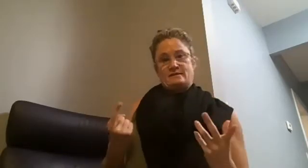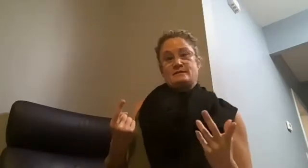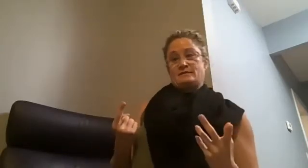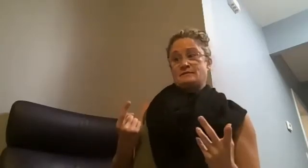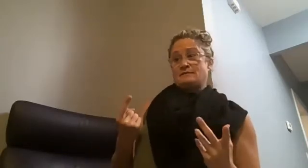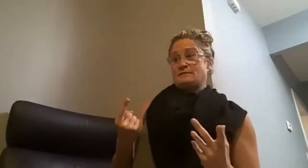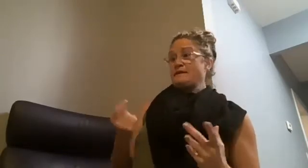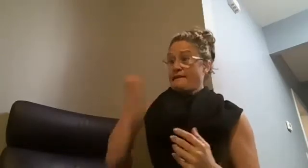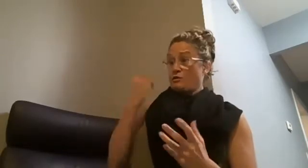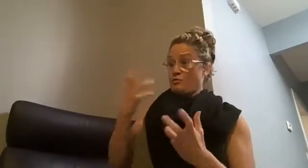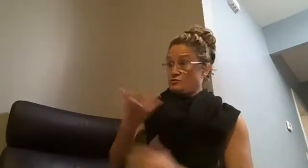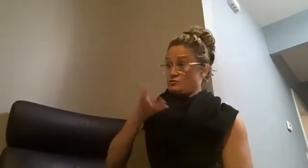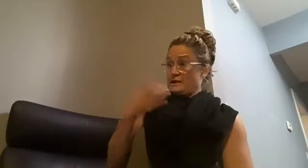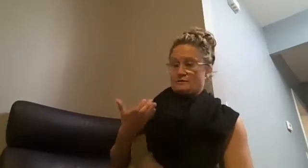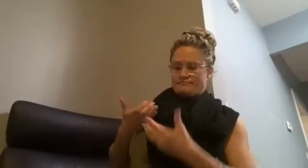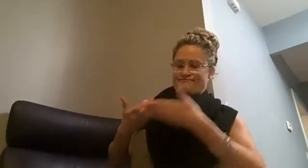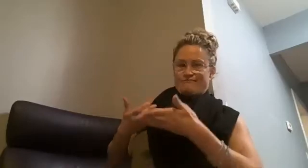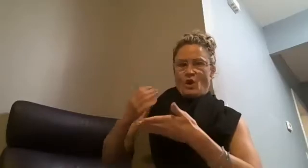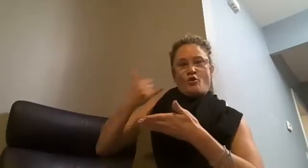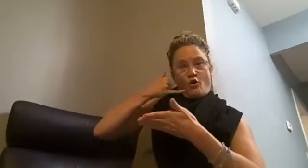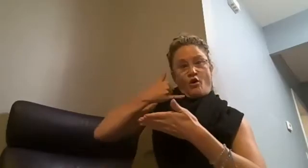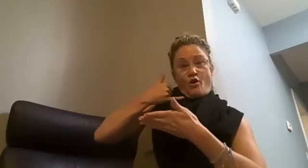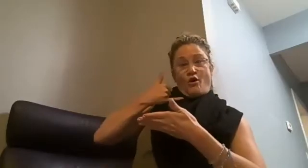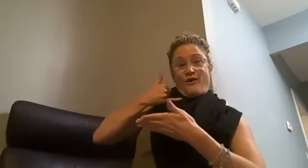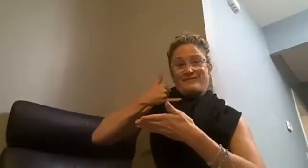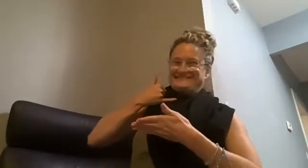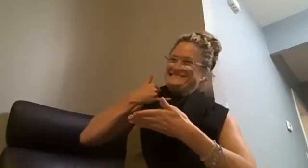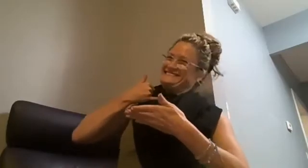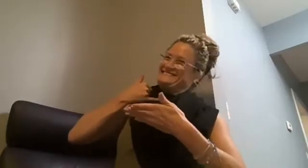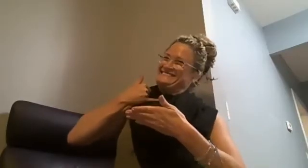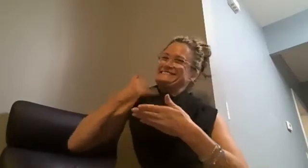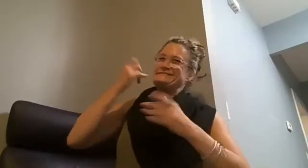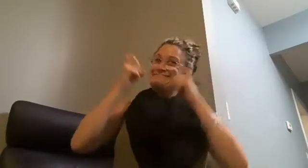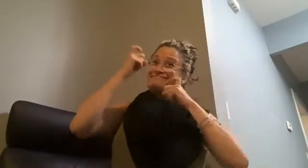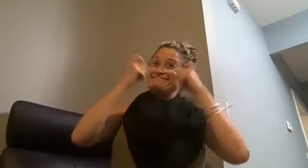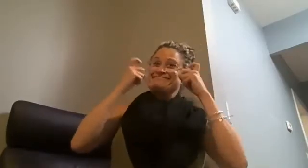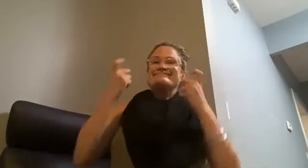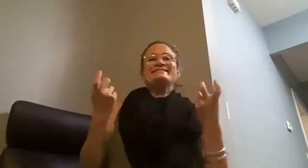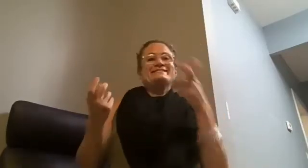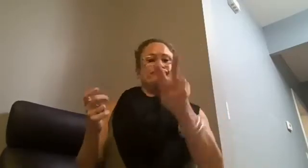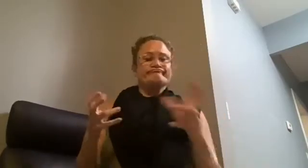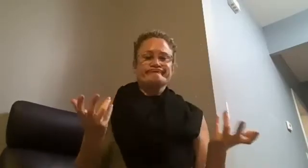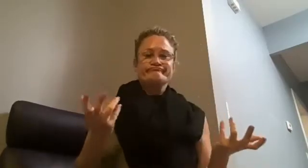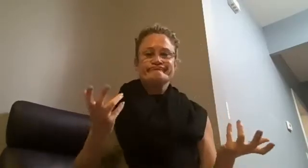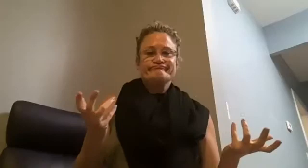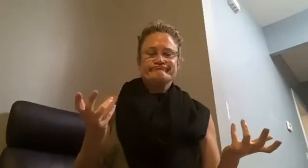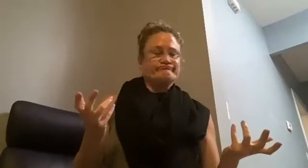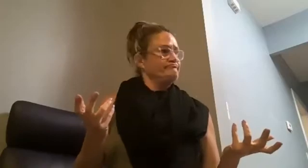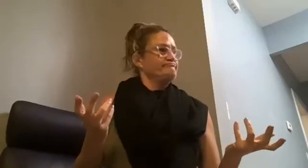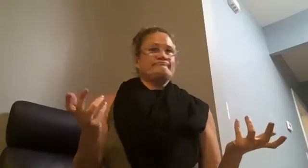you want to drink, call me first." And then smiled at me really smugly, and then turned around and sat down. And I was like, well, this guy doesn't want to stay sober.